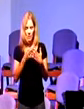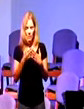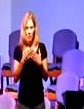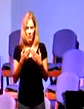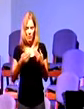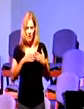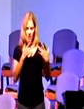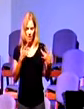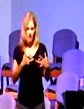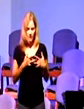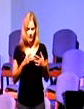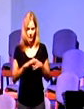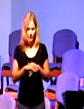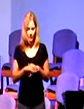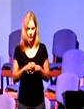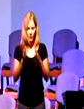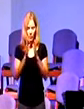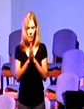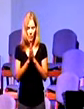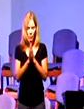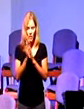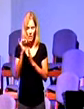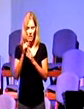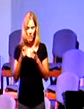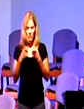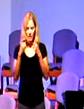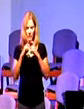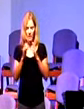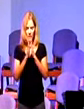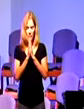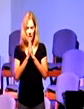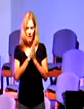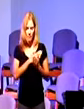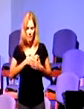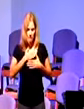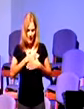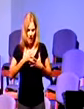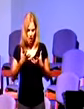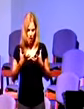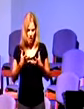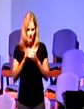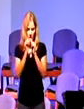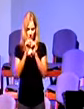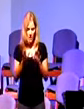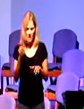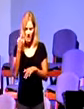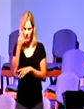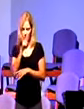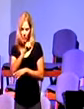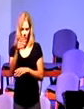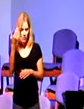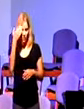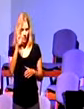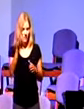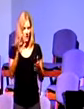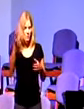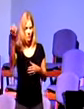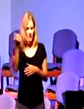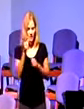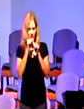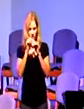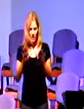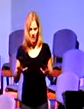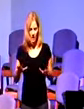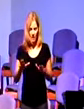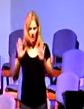on our hearts. Lord, we pray that you would give us a passion to be a blessing. And Lord, for those who don't know you, may they receive the